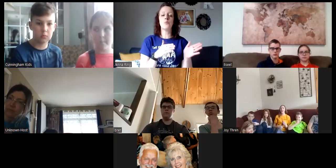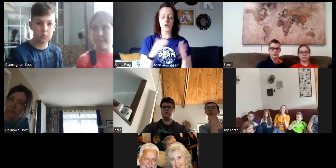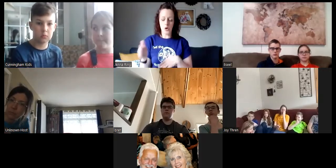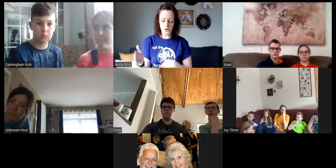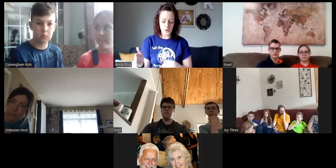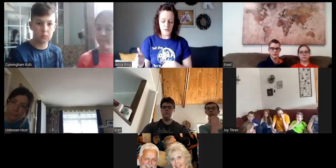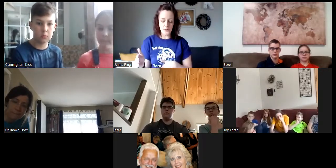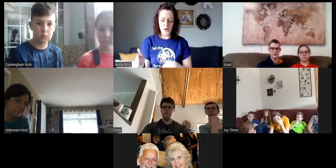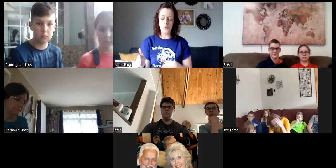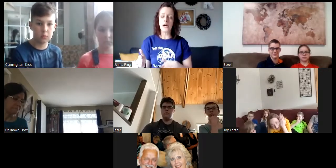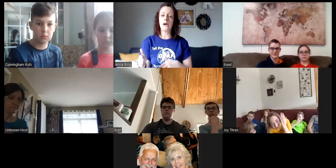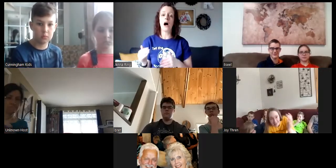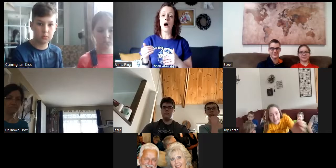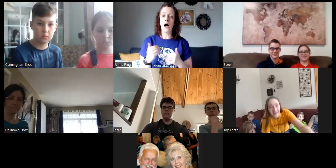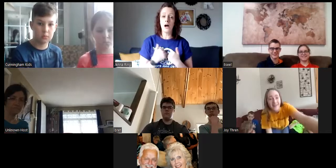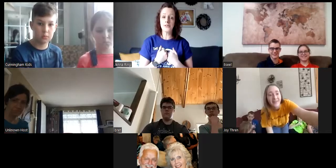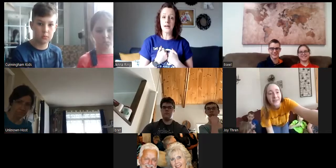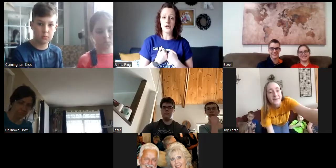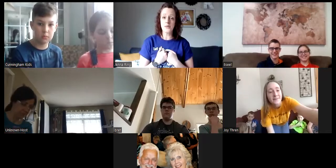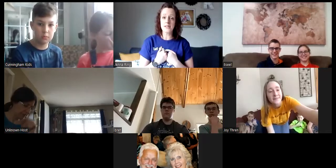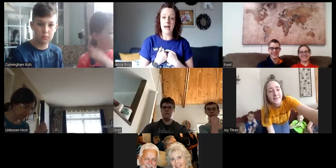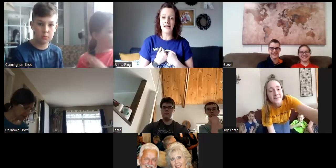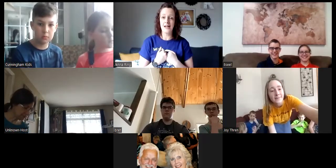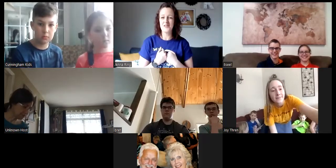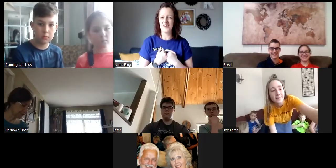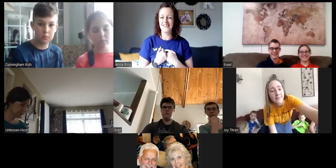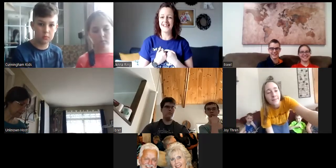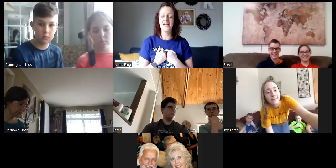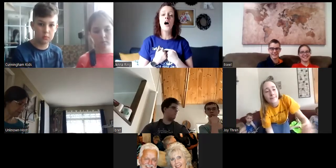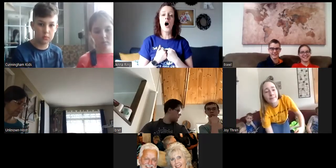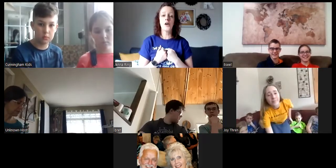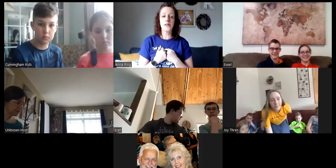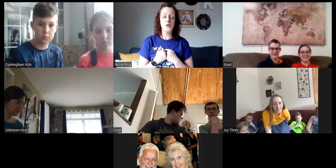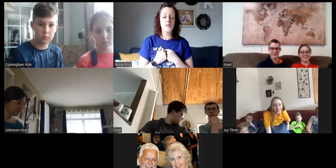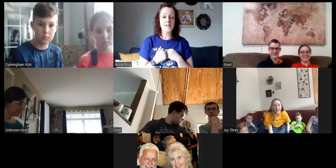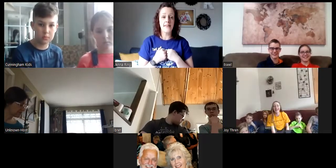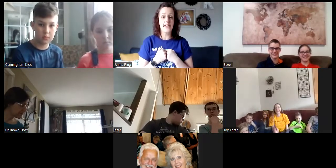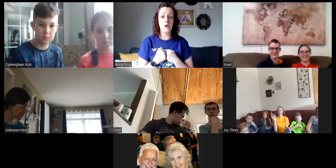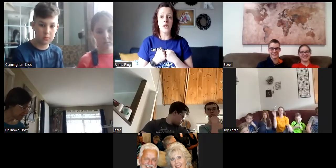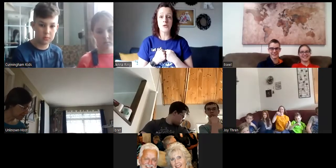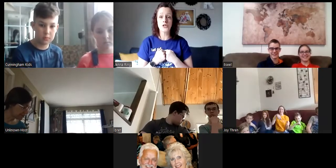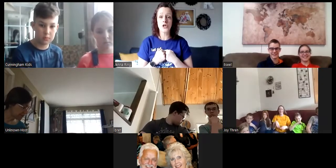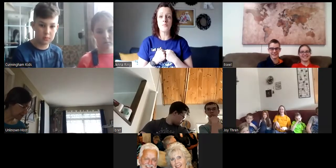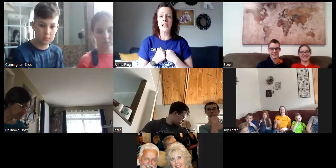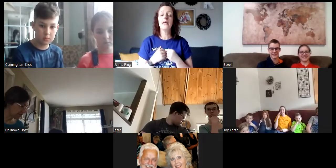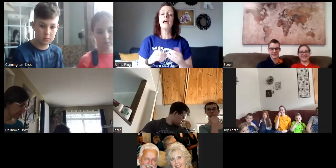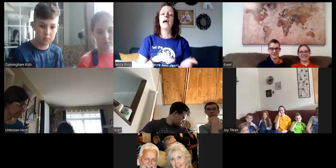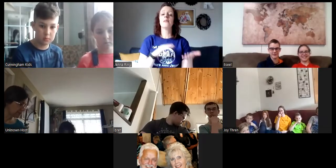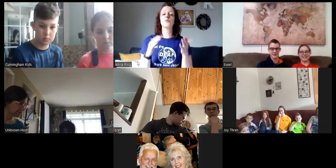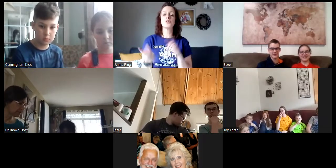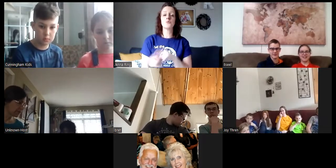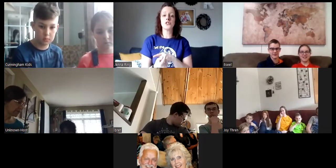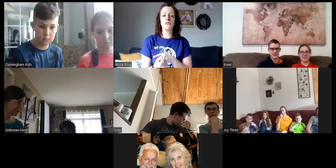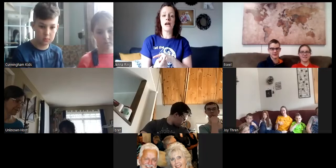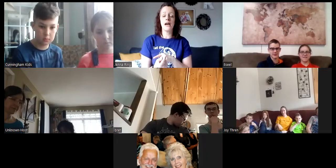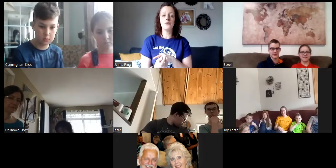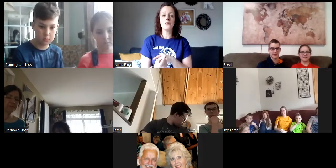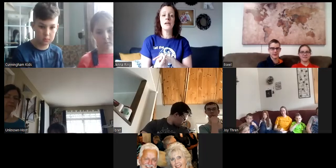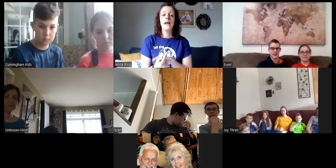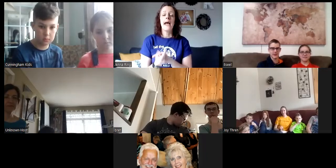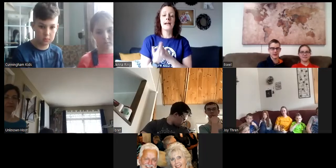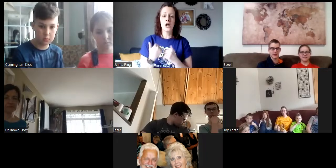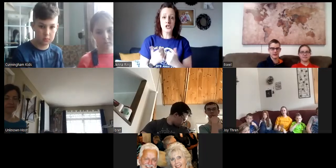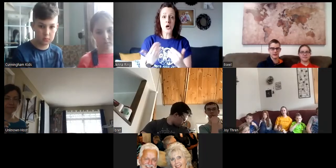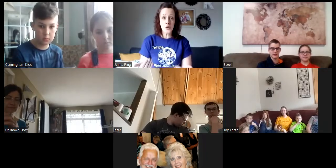and then we'll go through a few where I'll tell you the sign. Sorry, Lana. I'll tell you the sign that I want you to show me, and then we'll switch it